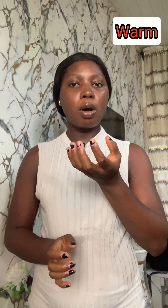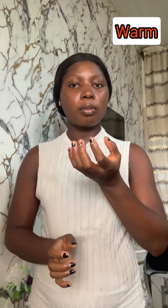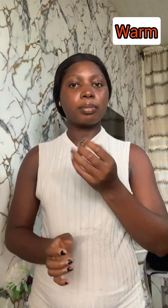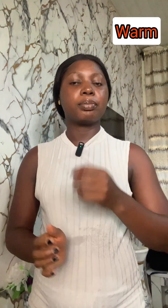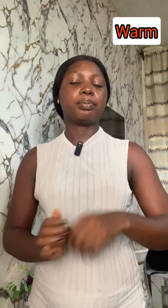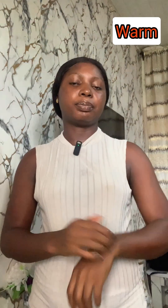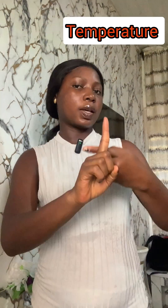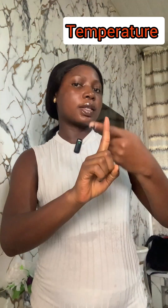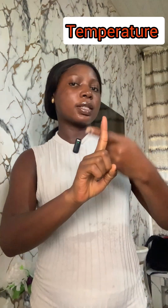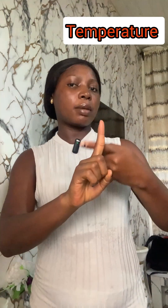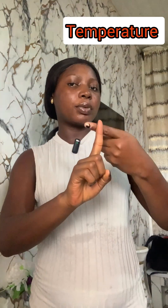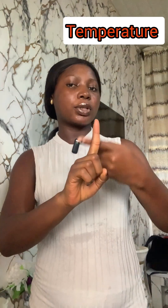Warm. Temperature.